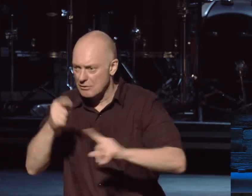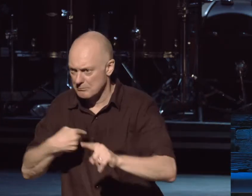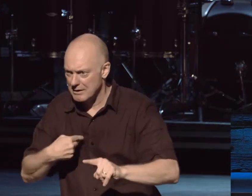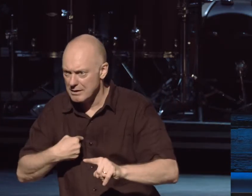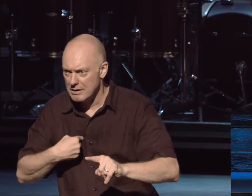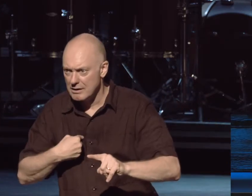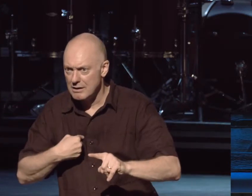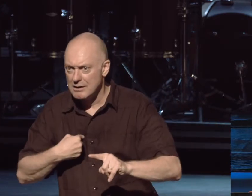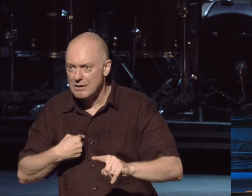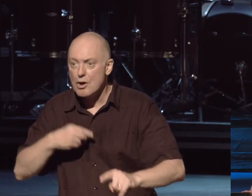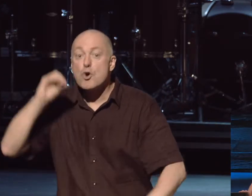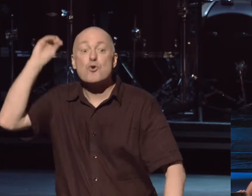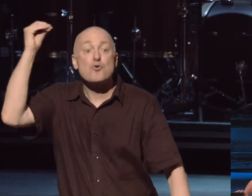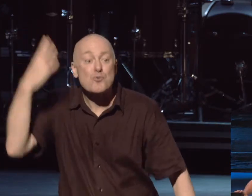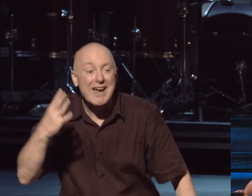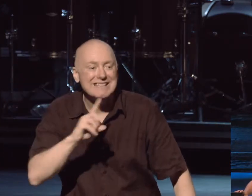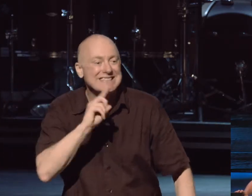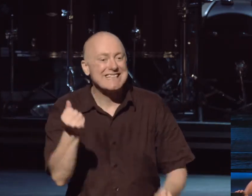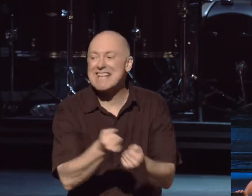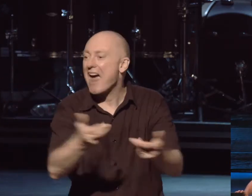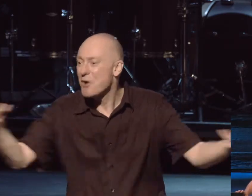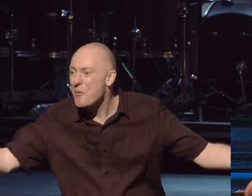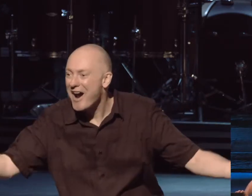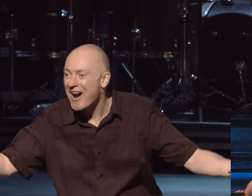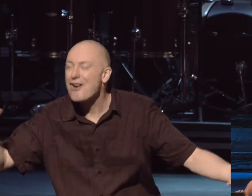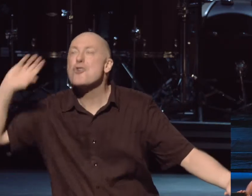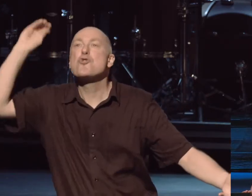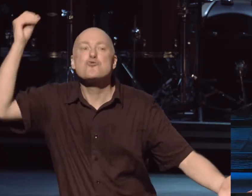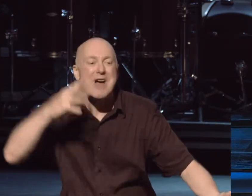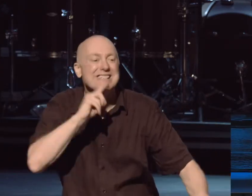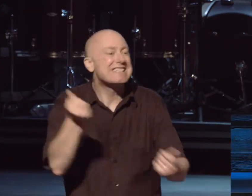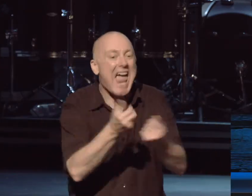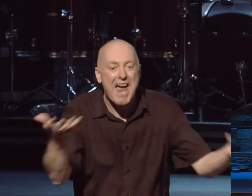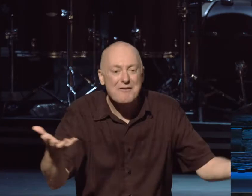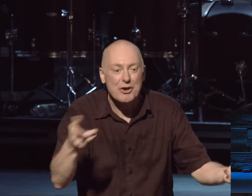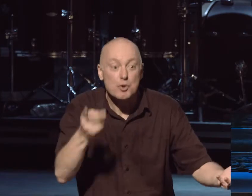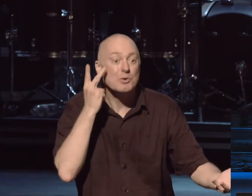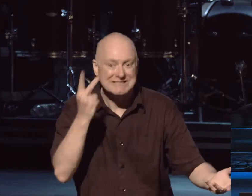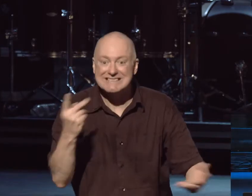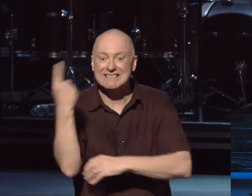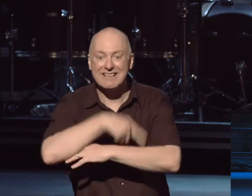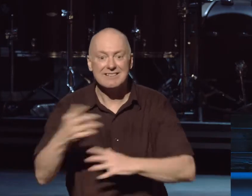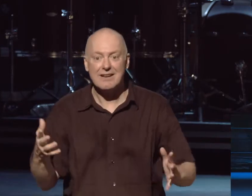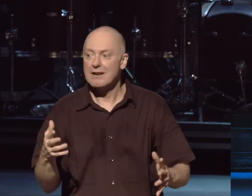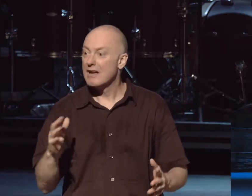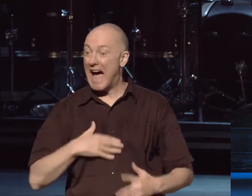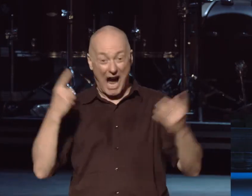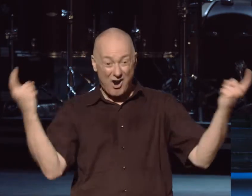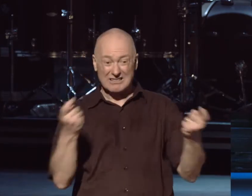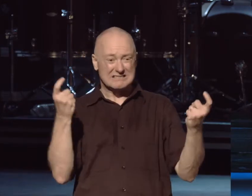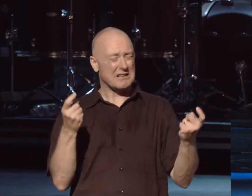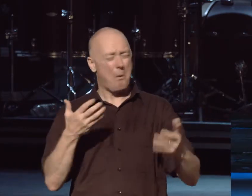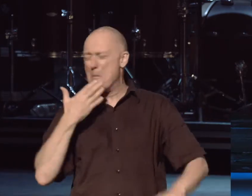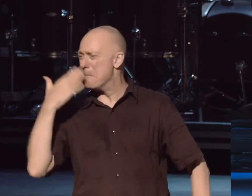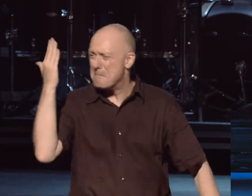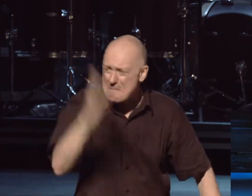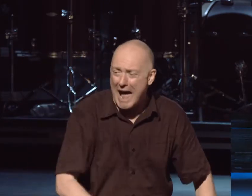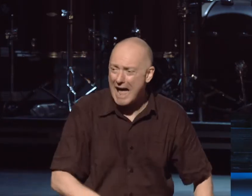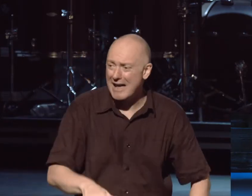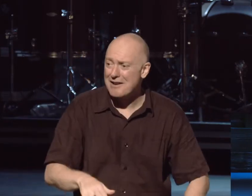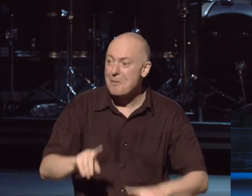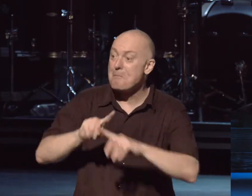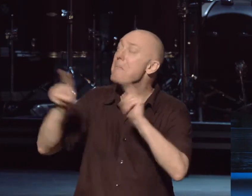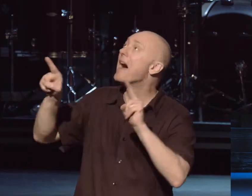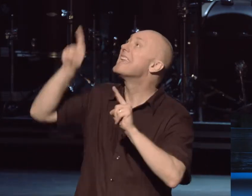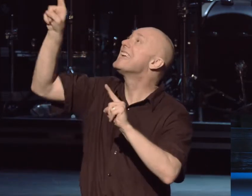The reality here today is grace is everywhere. Grace is everywhere. And we're going to see today, as great as our sin is, our Savior and his